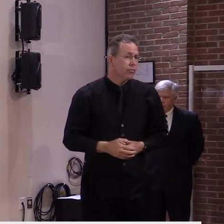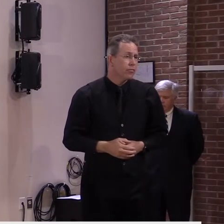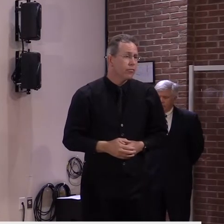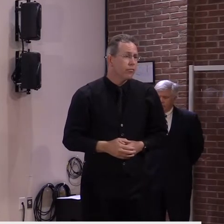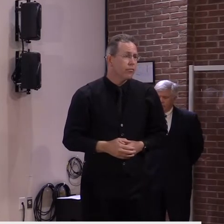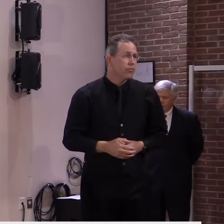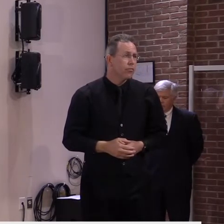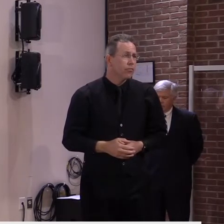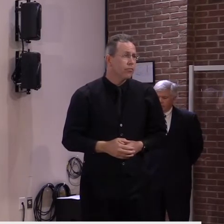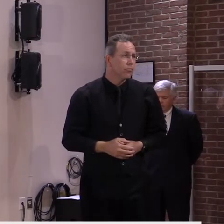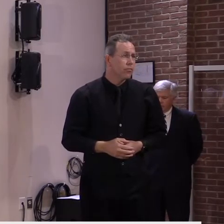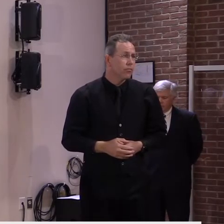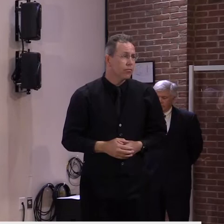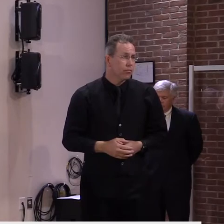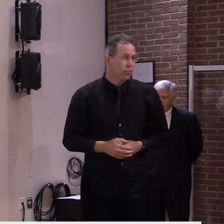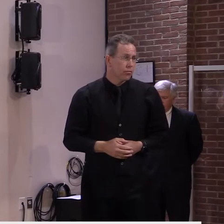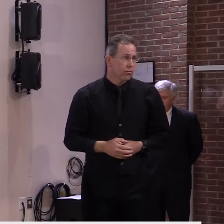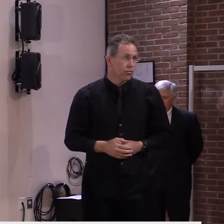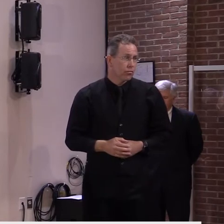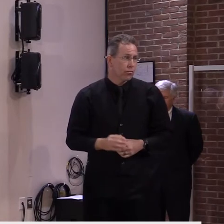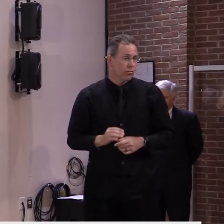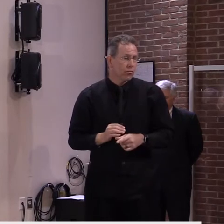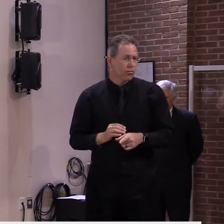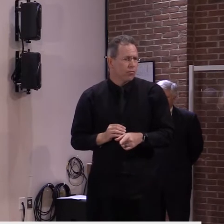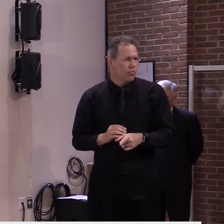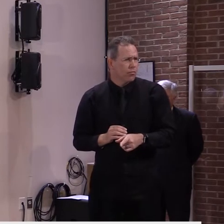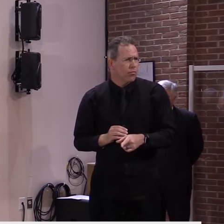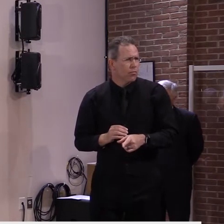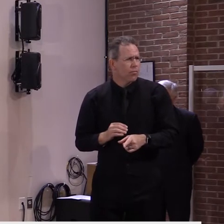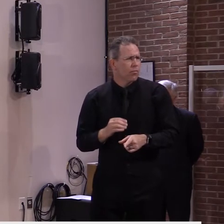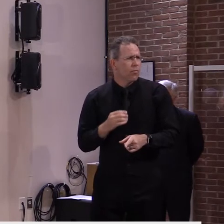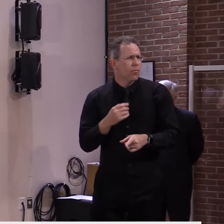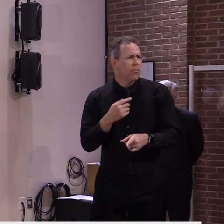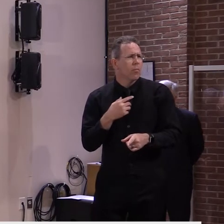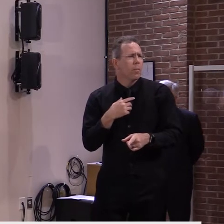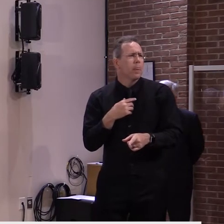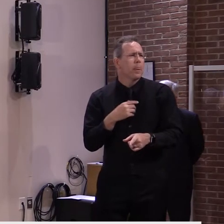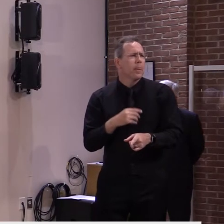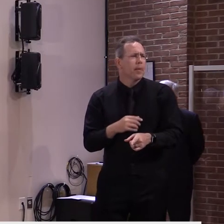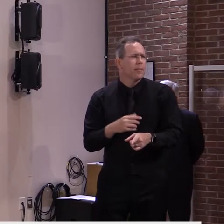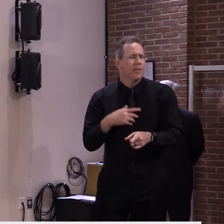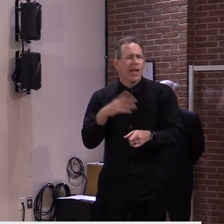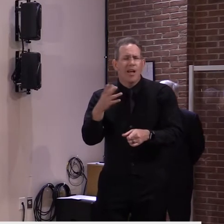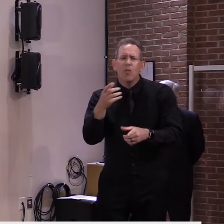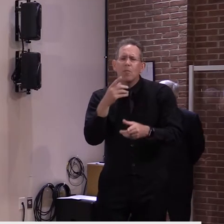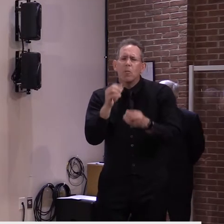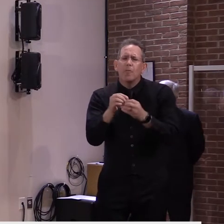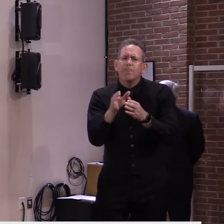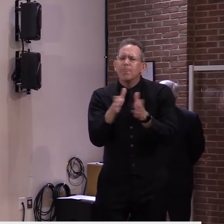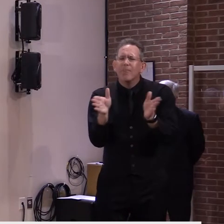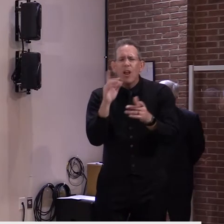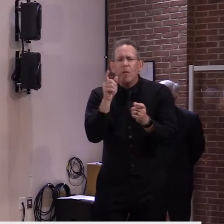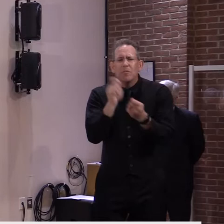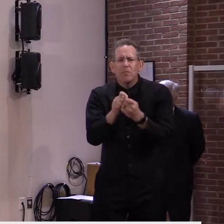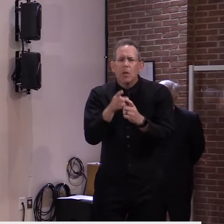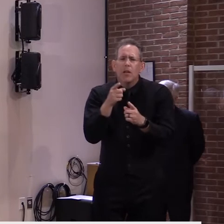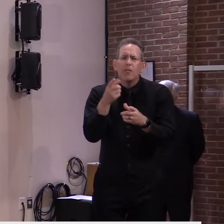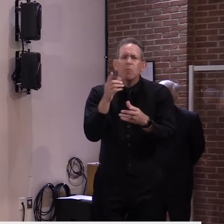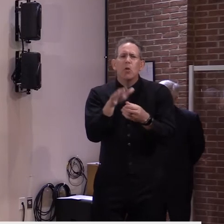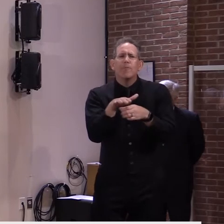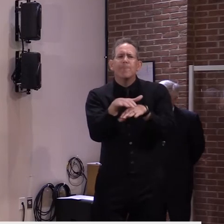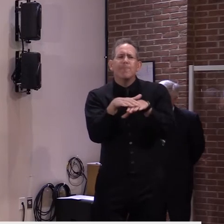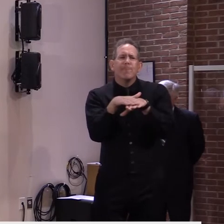That does, in just more broadly then, I know you can't speak specifically on this, more broadly, does the Department of